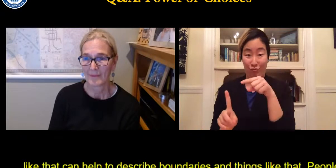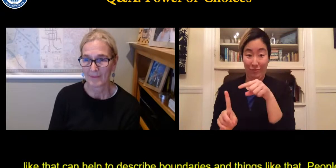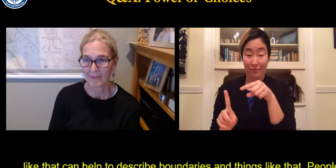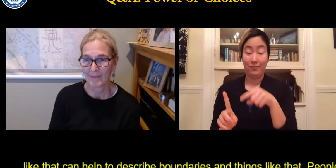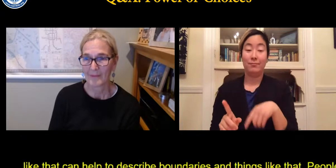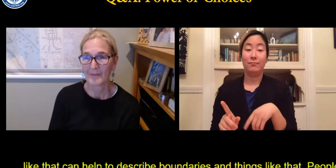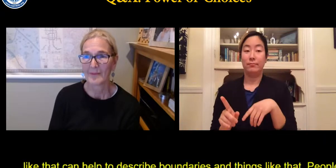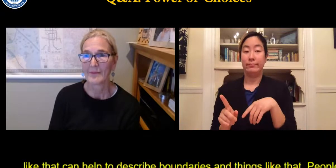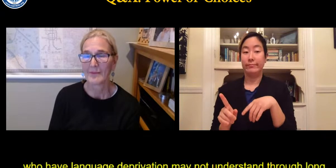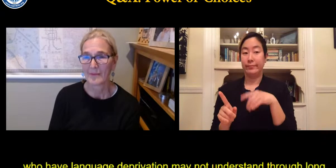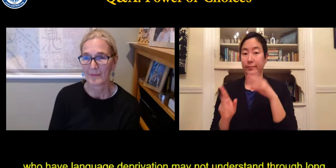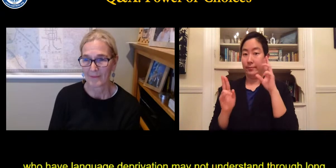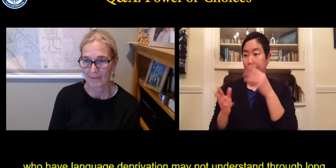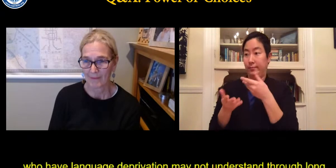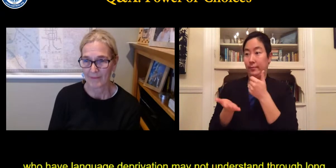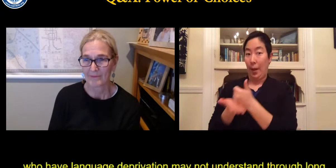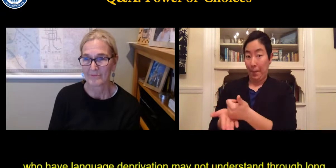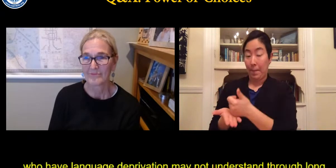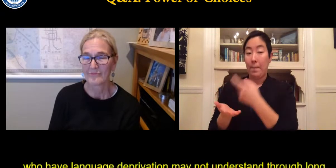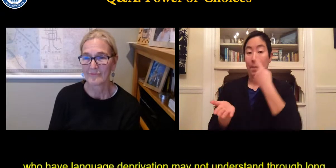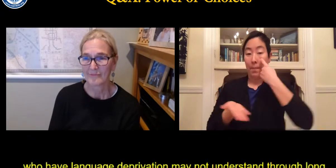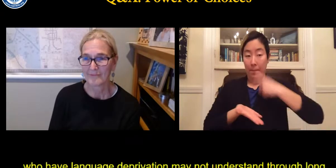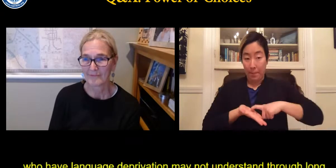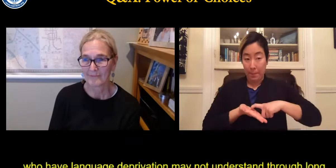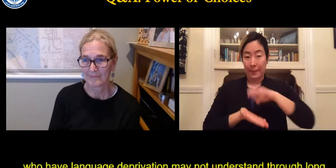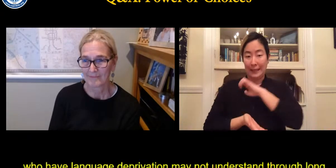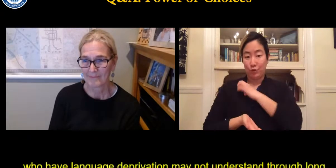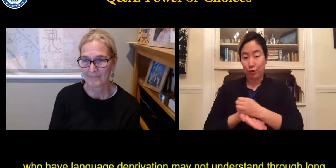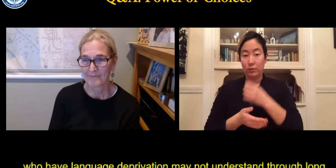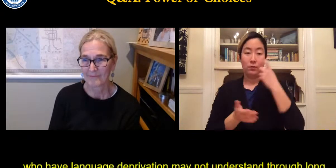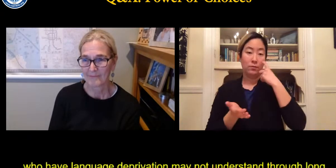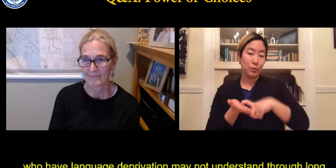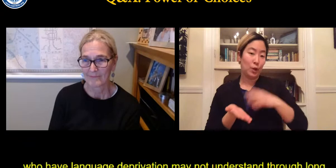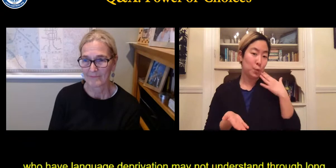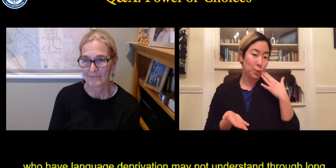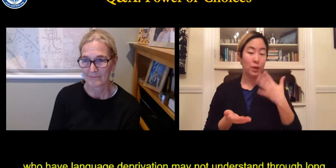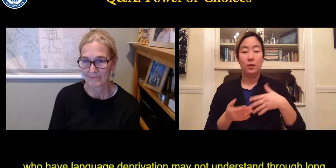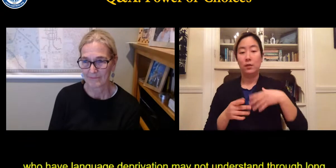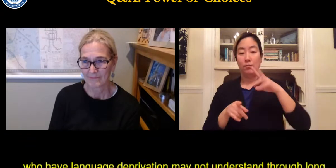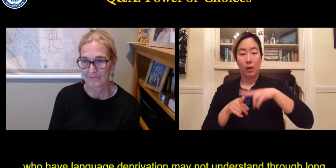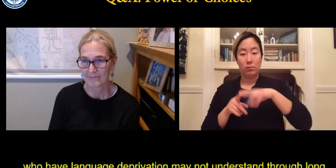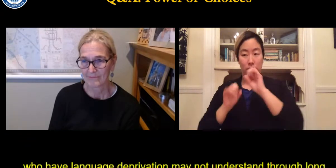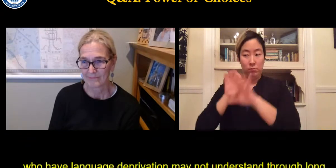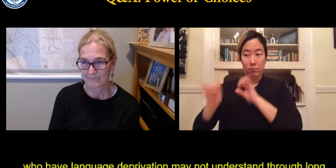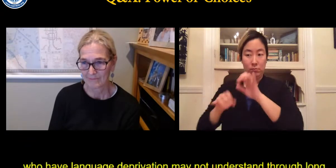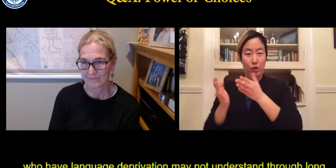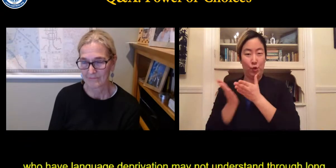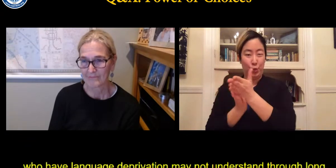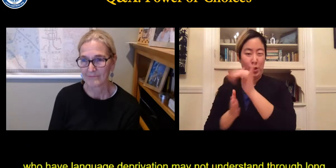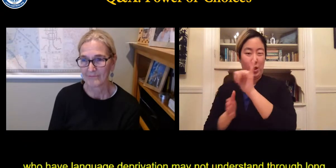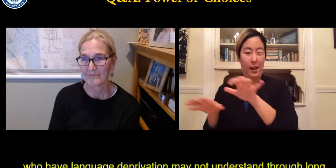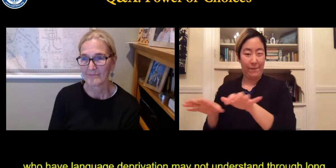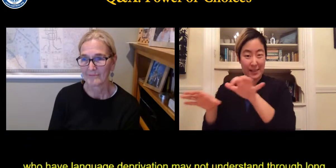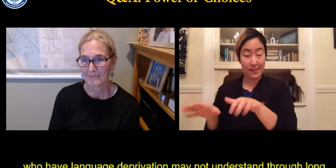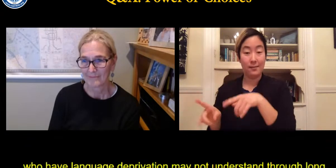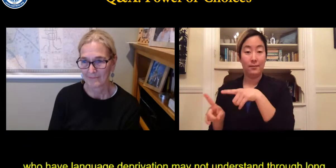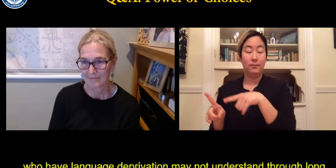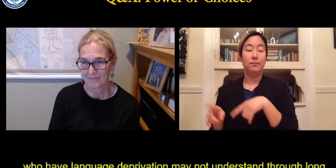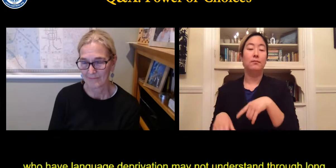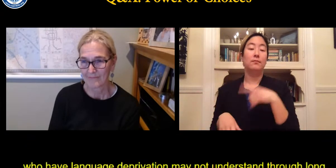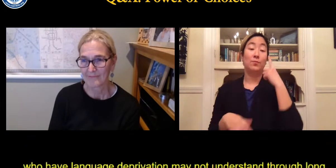in particular is one we're using for deaf children with language deprivation, where we, again, work